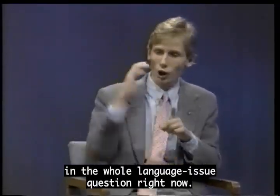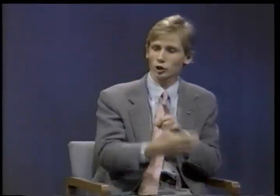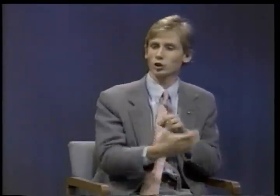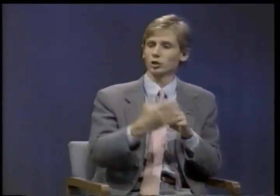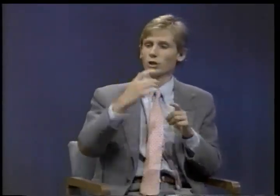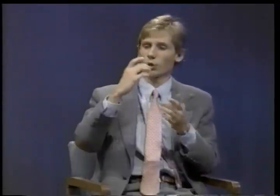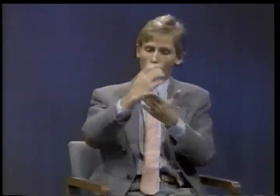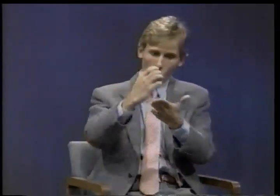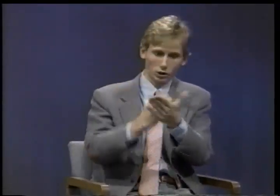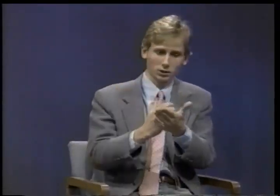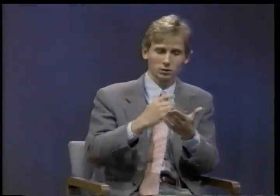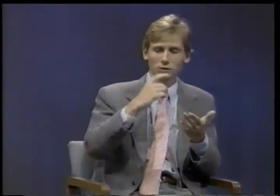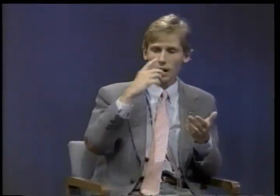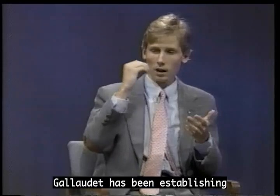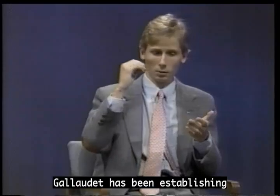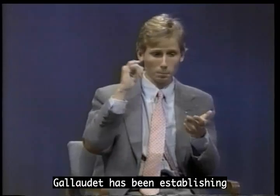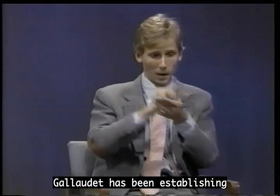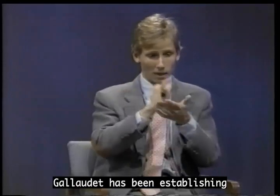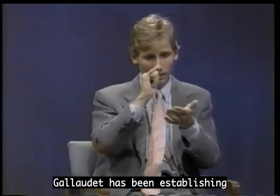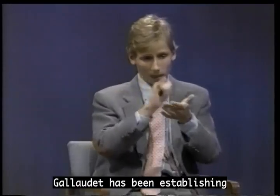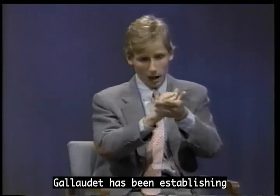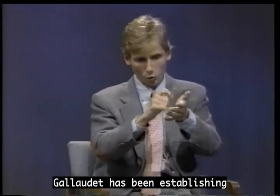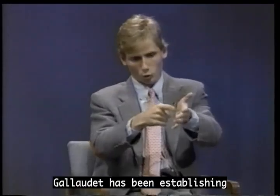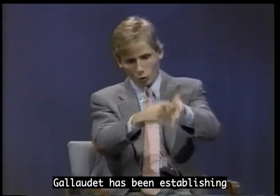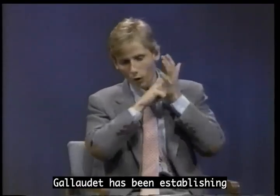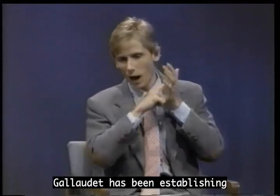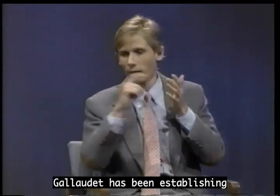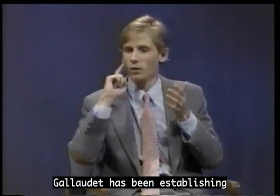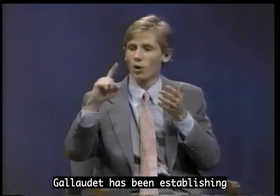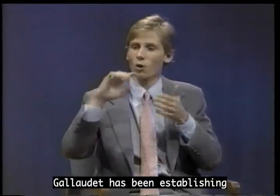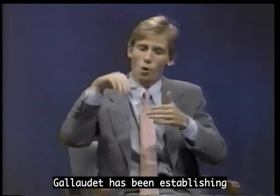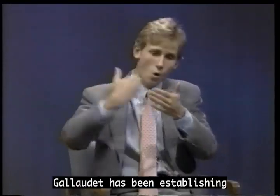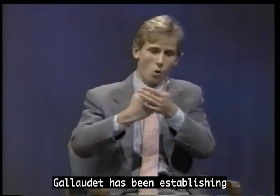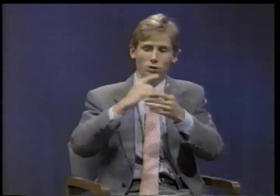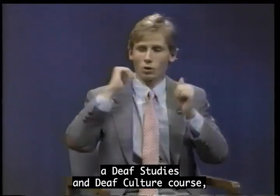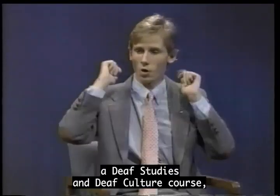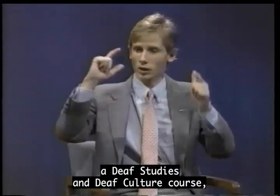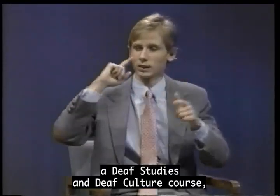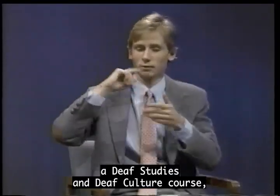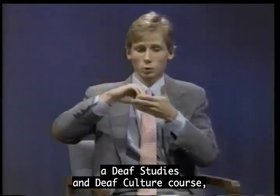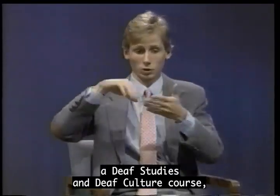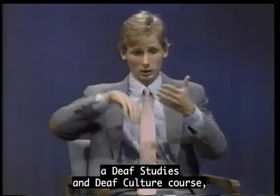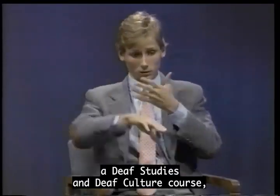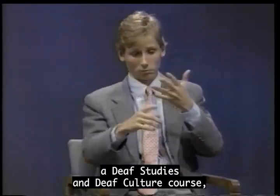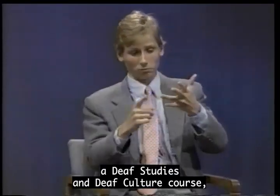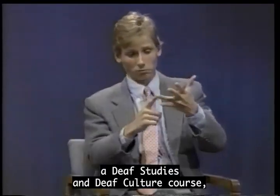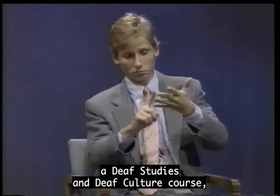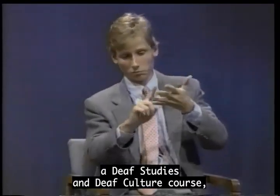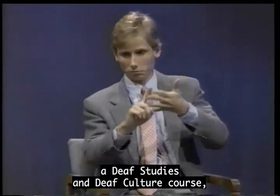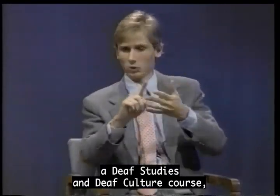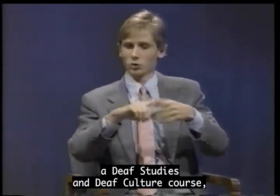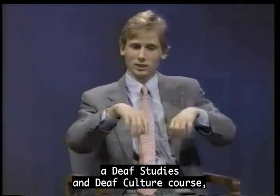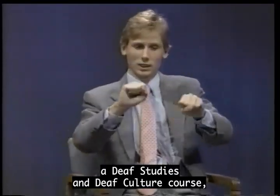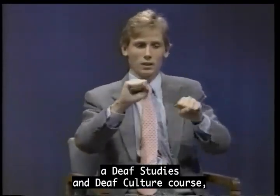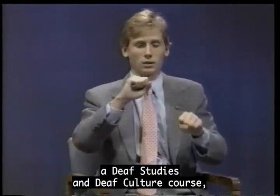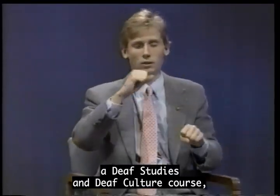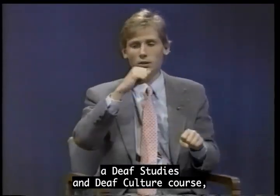Gallaudet has been establishing a deaf studies and deaf culture course, and that will be required for